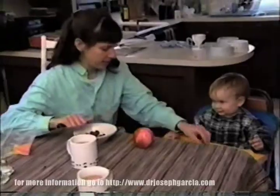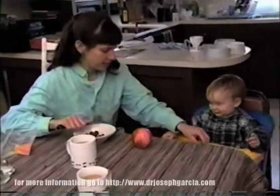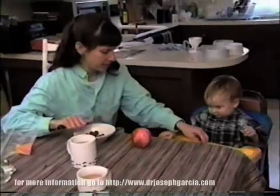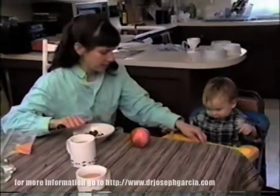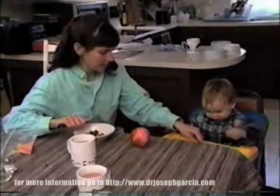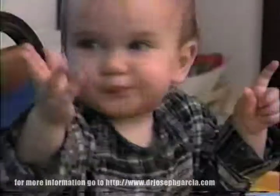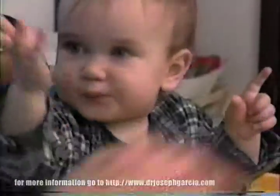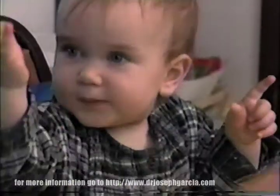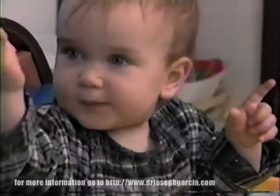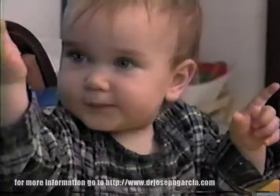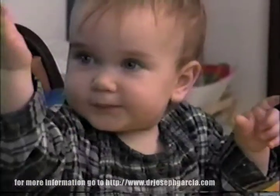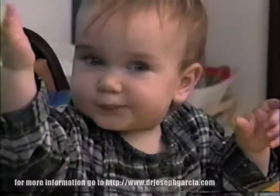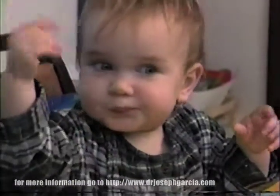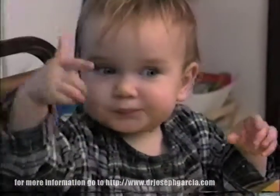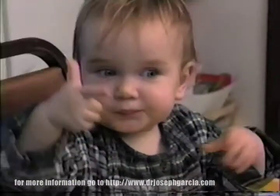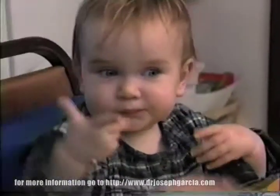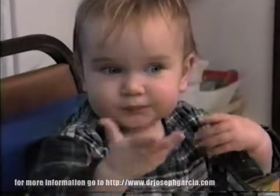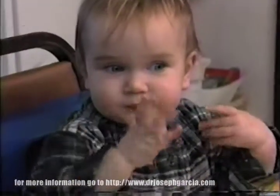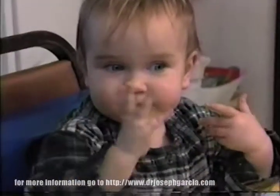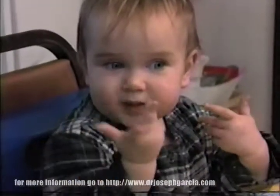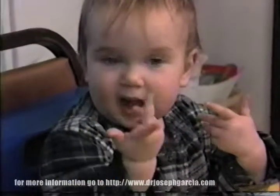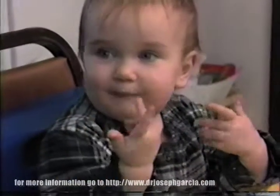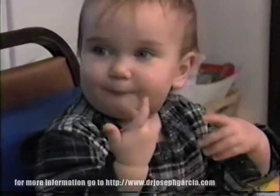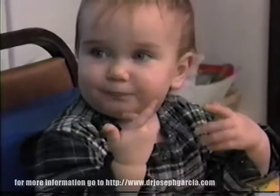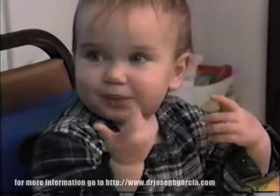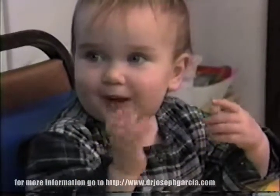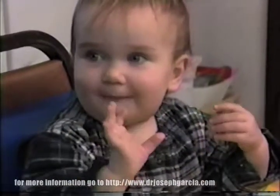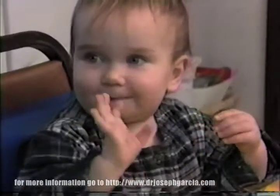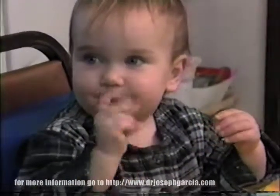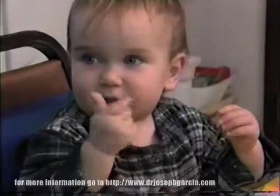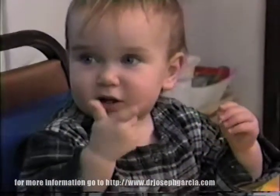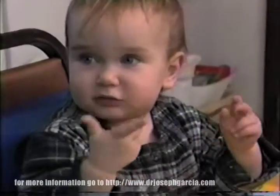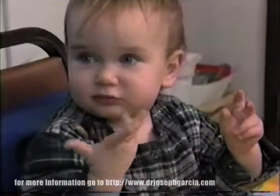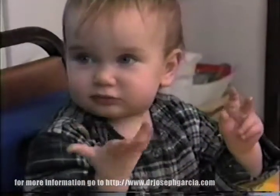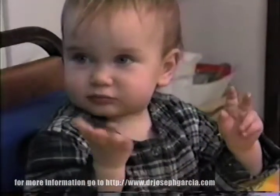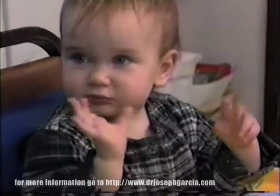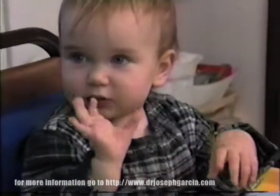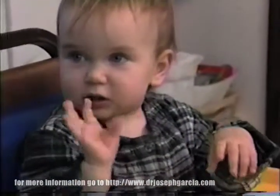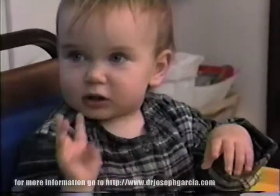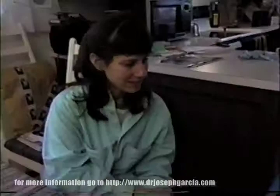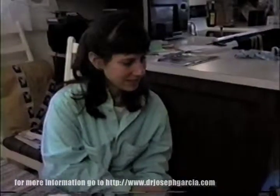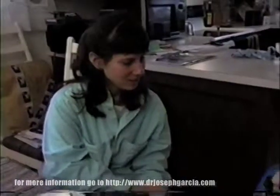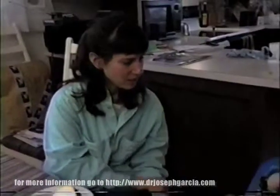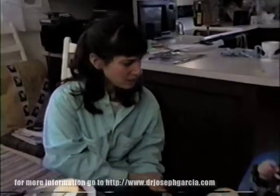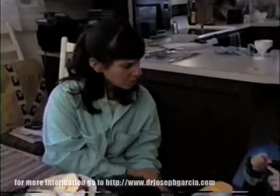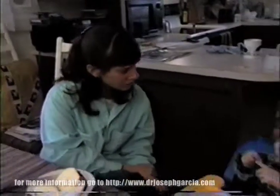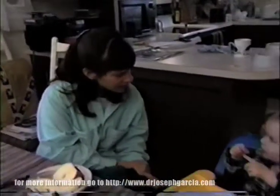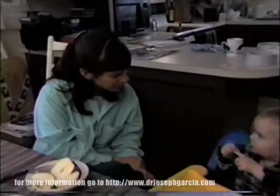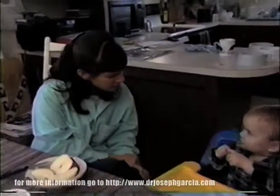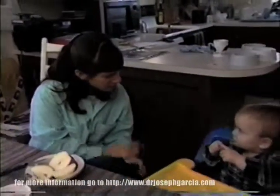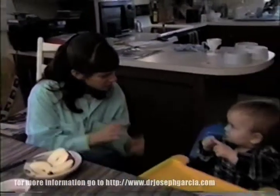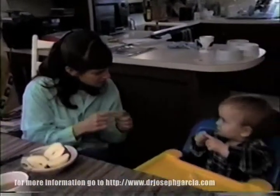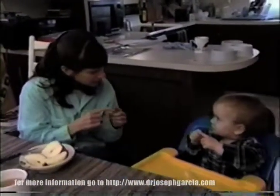grapes. Hot drink. And here she's asking for another drink. Did you get a hurt,